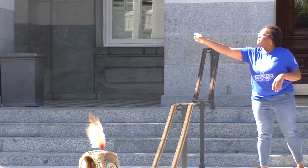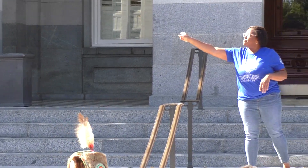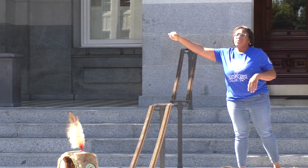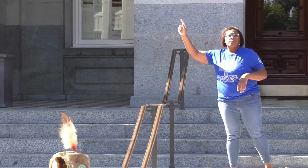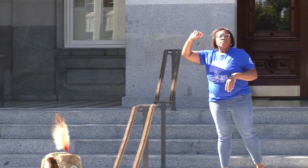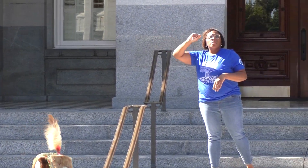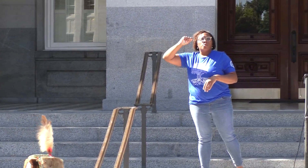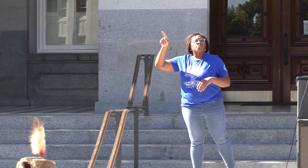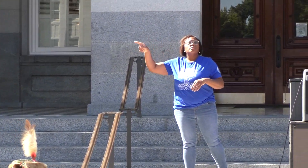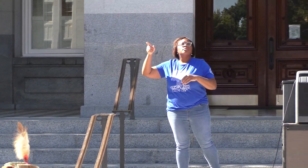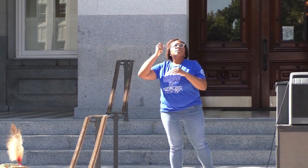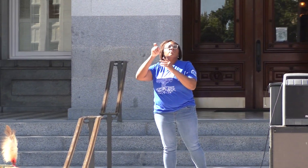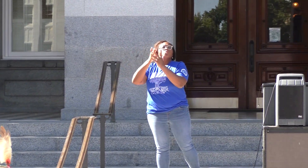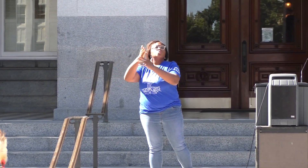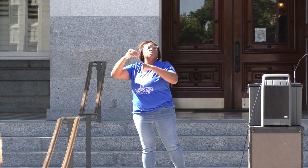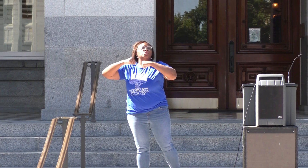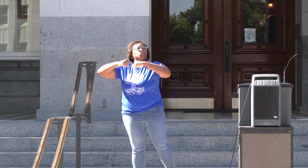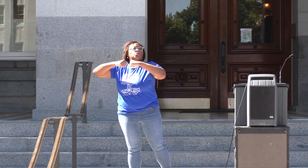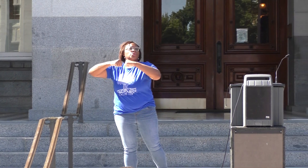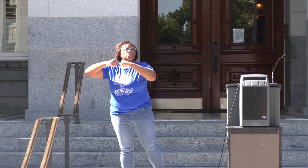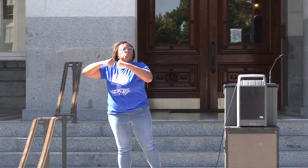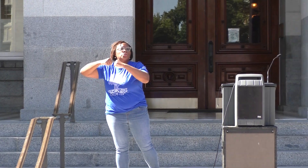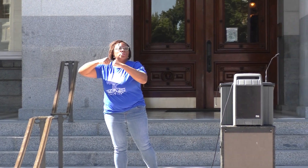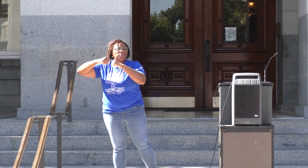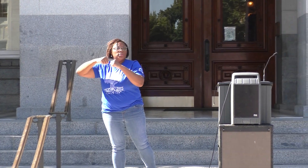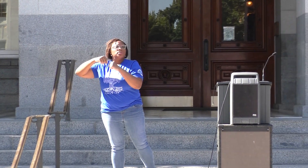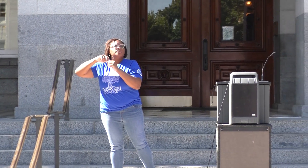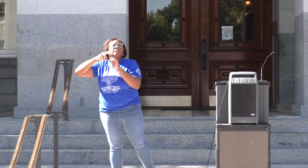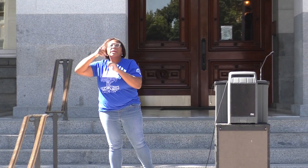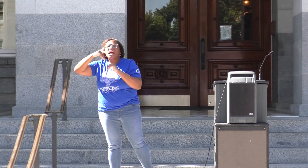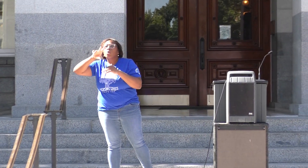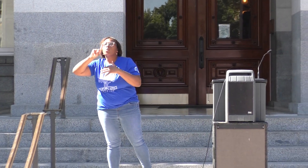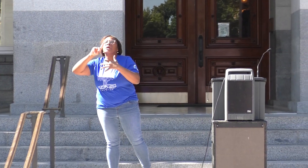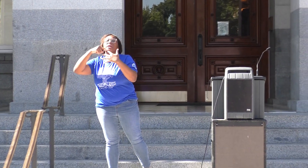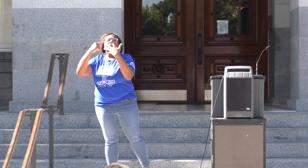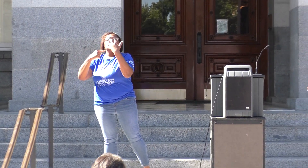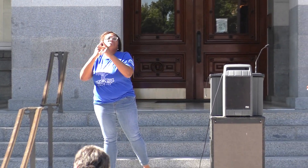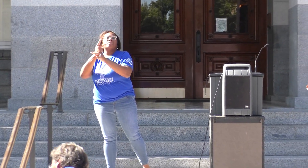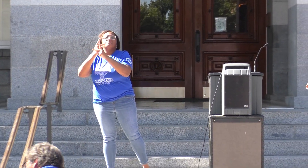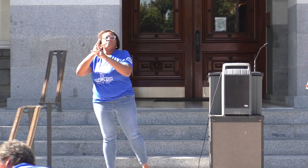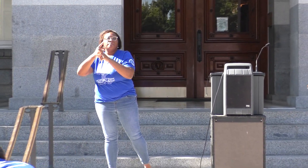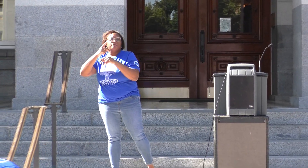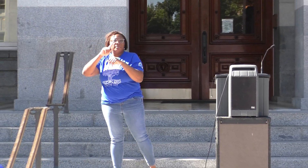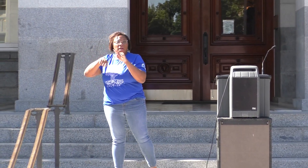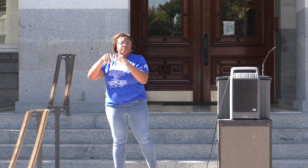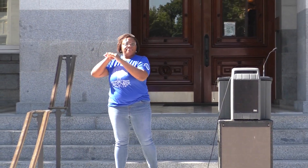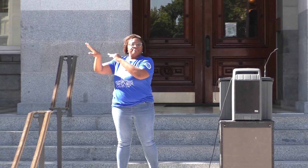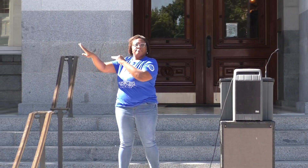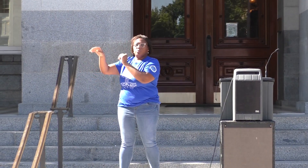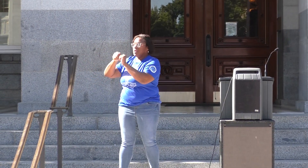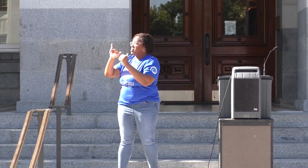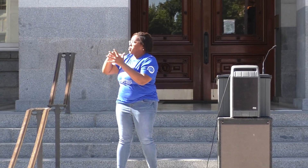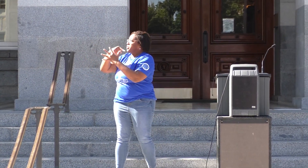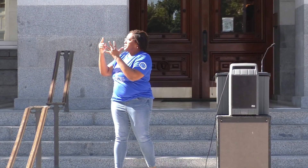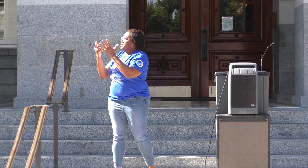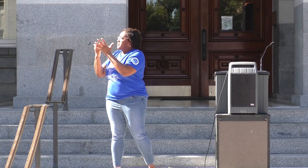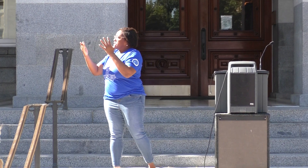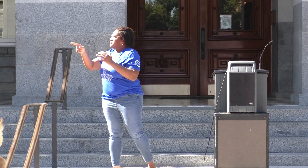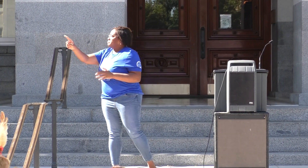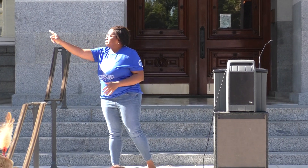of you who need to use the restroom, you'll need to go through the security entrance of the Capitol building. So it's important that you follow all those